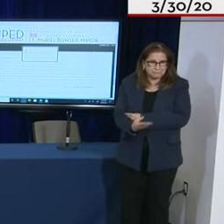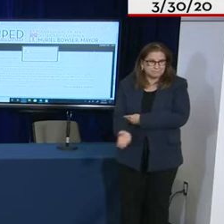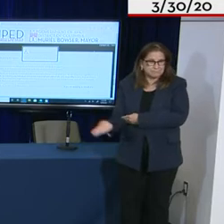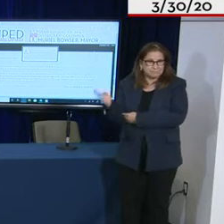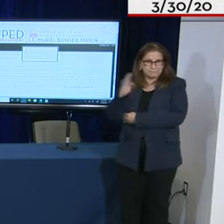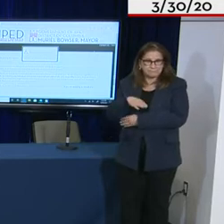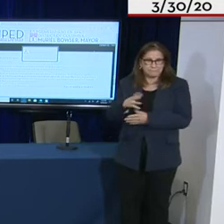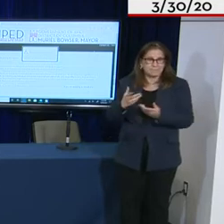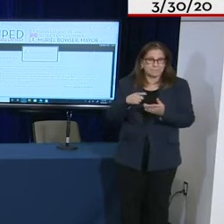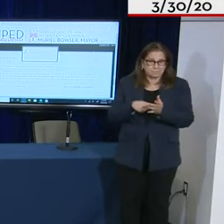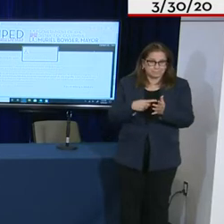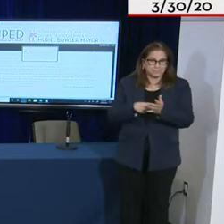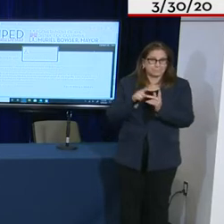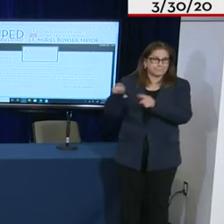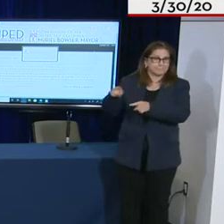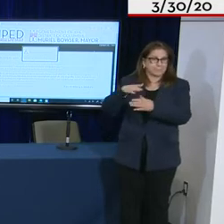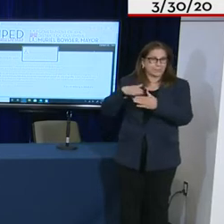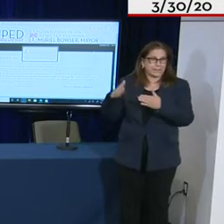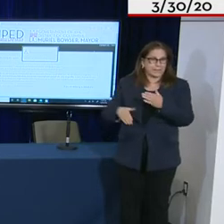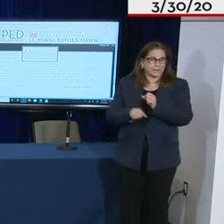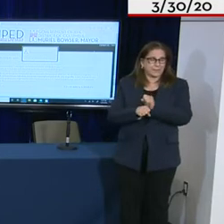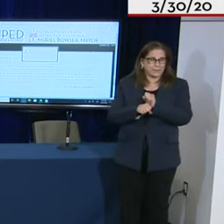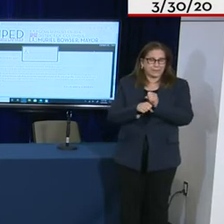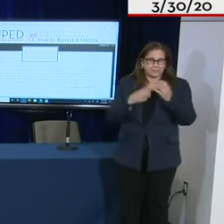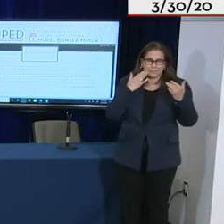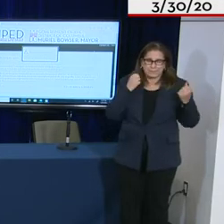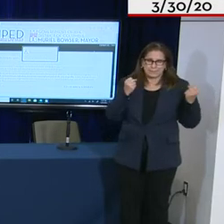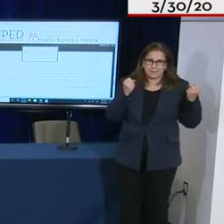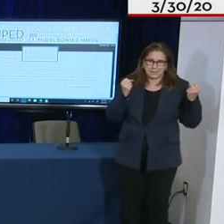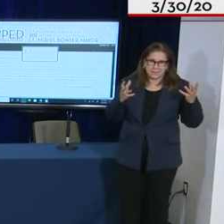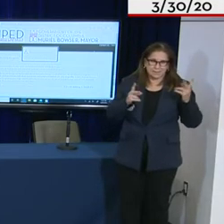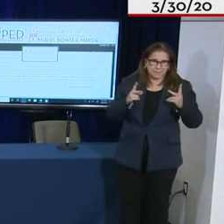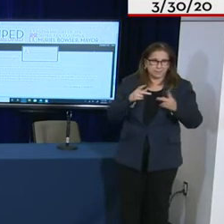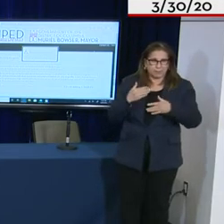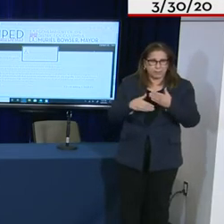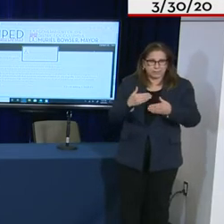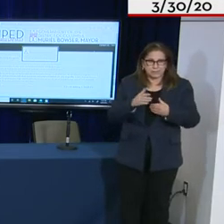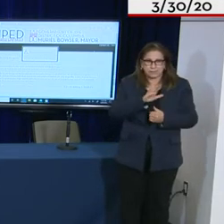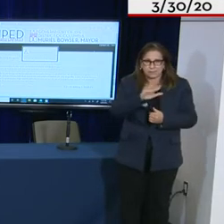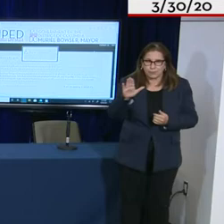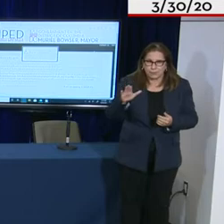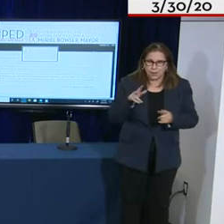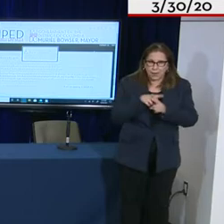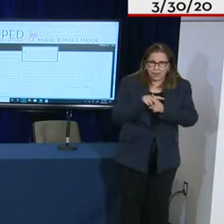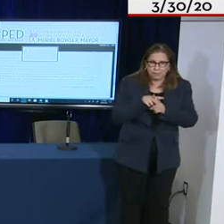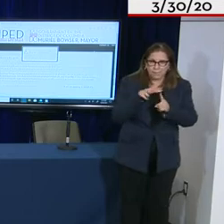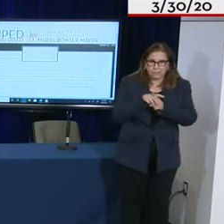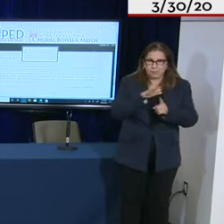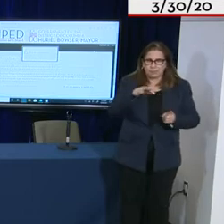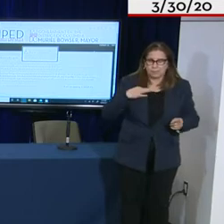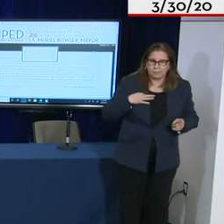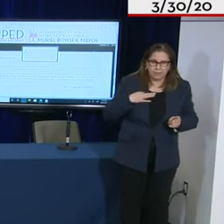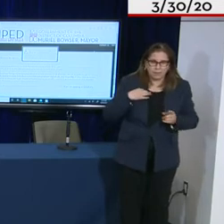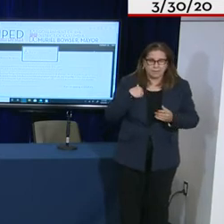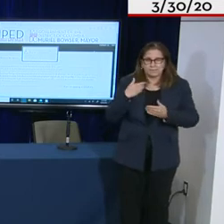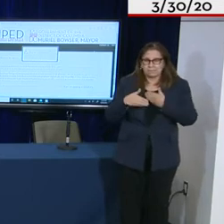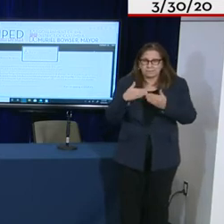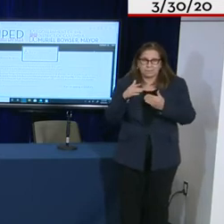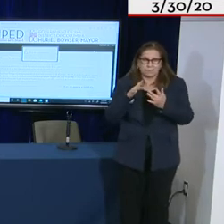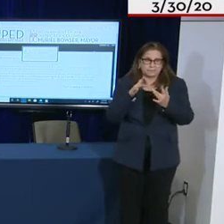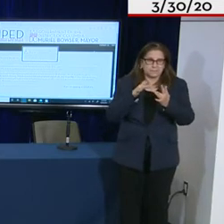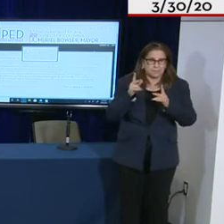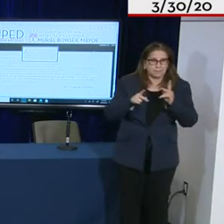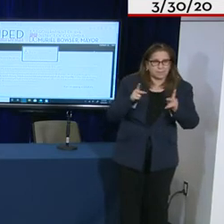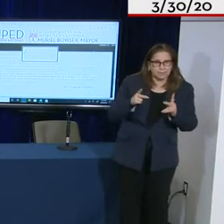weekends, processing and working on claims and calling individuals and emailing individuals who have